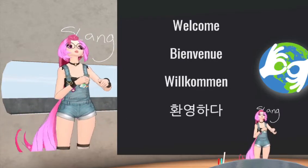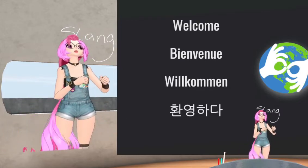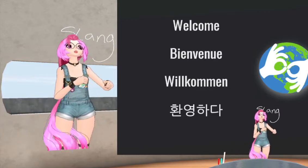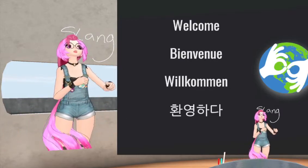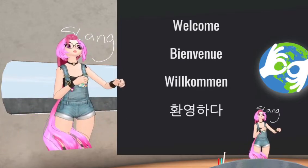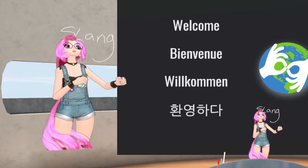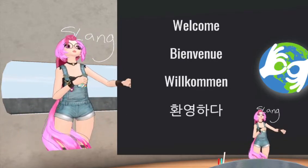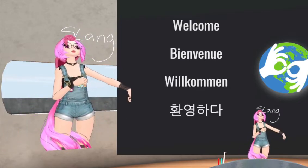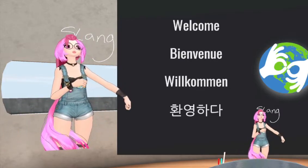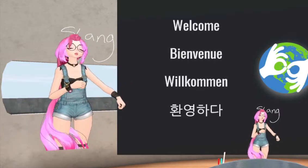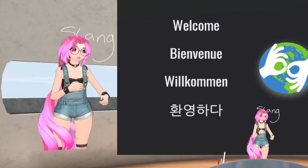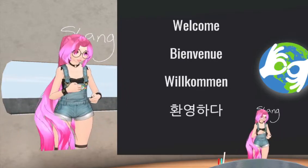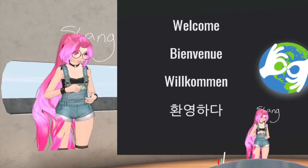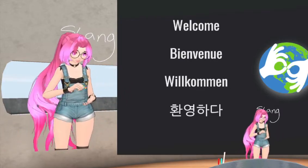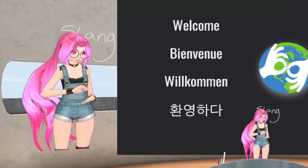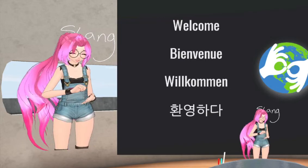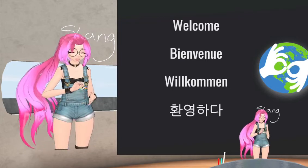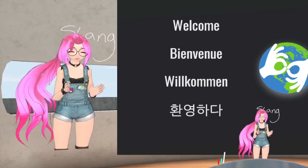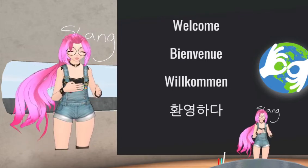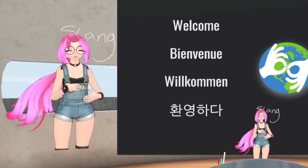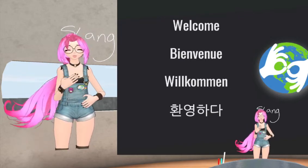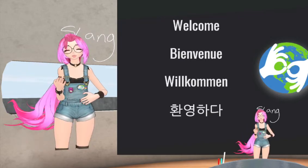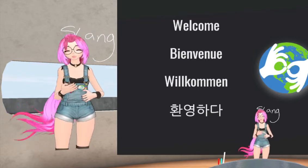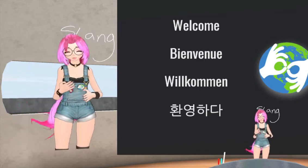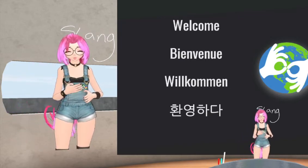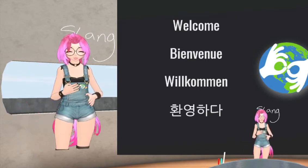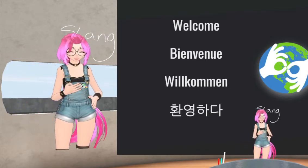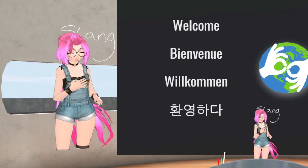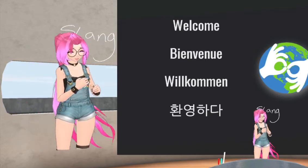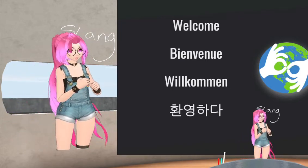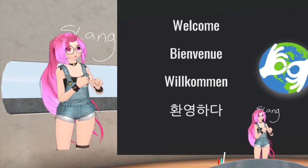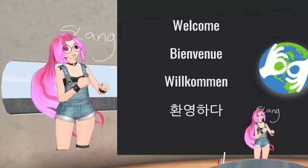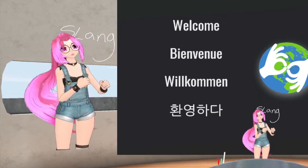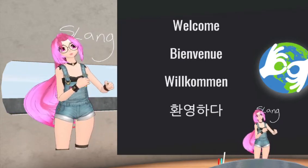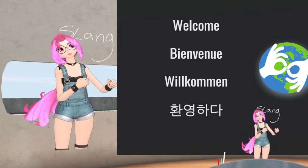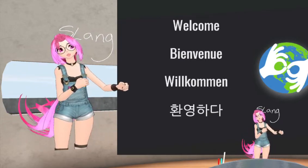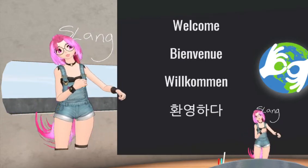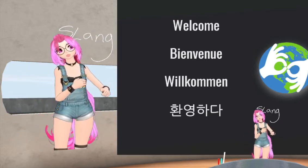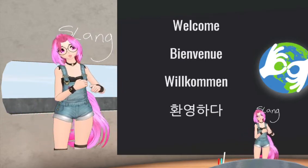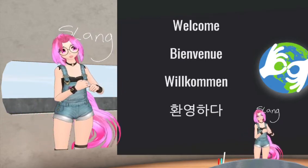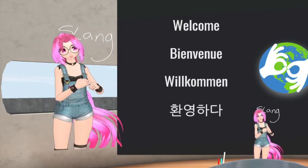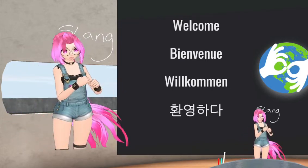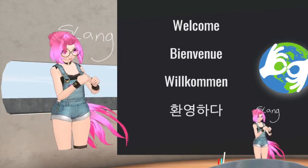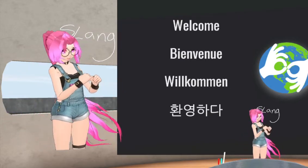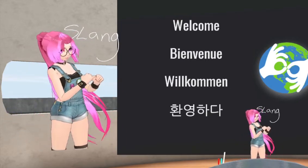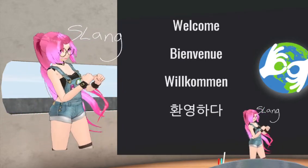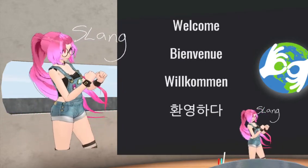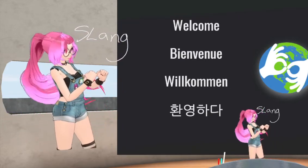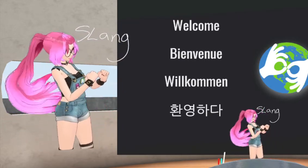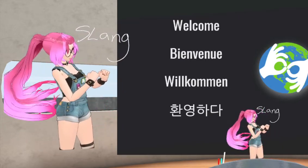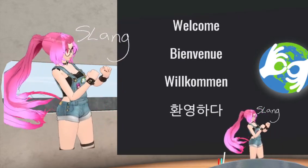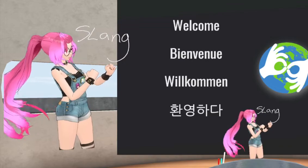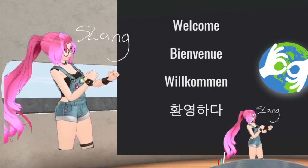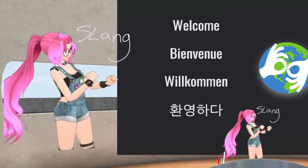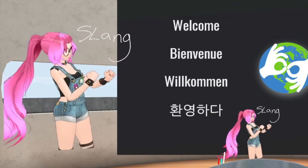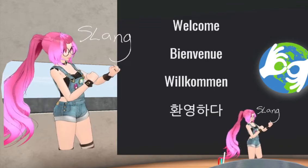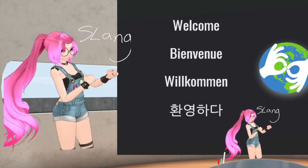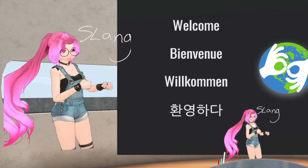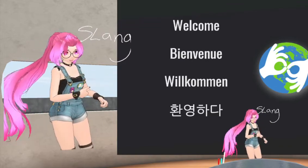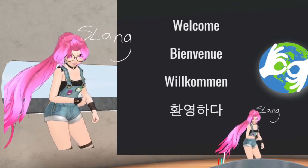are talking, they're having a good time, then somebody comes in and they're like, what are you guys talking about? They're like, oh, sorry, dude, you missed the